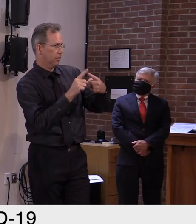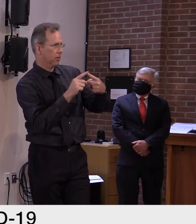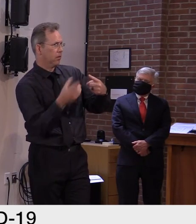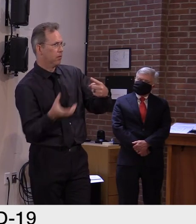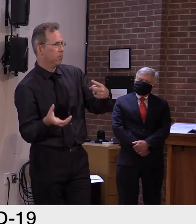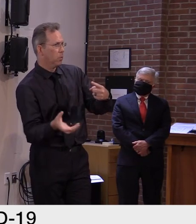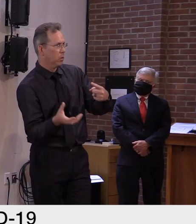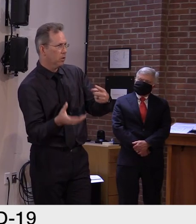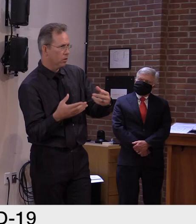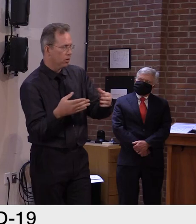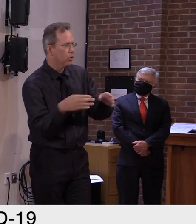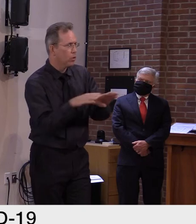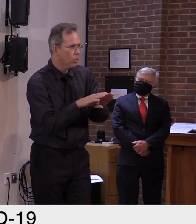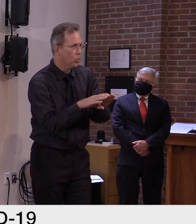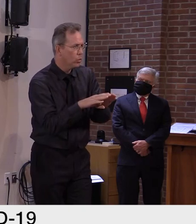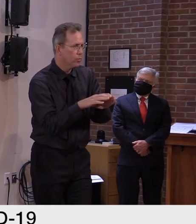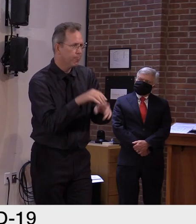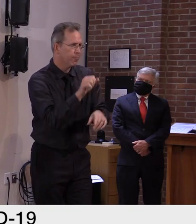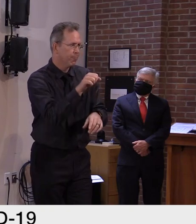affect bowling alleys,